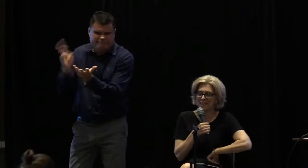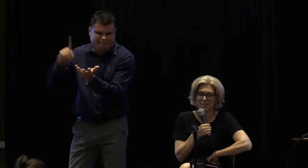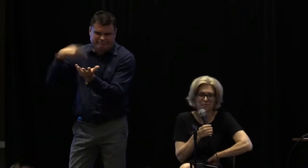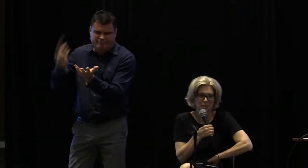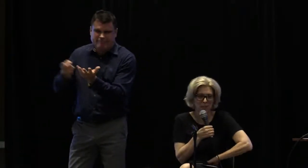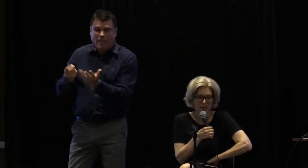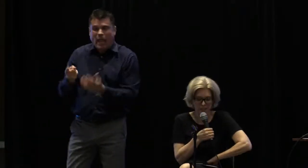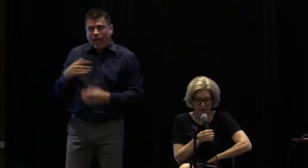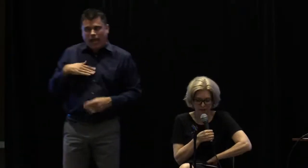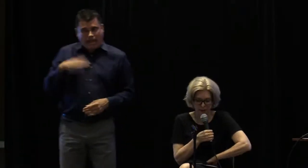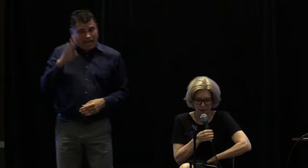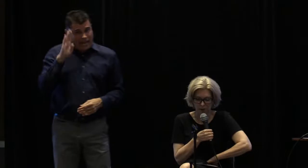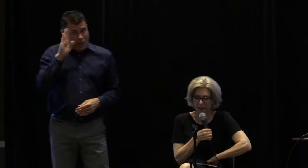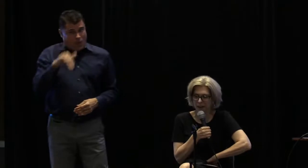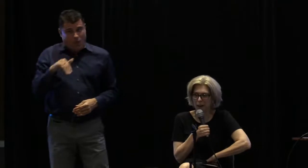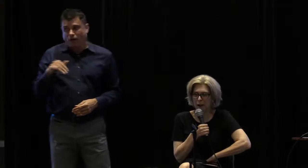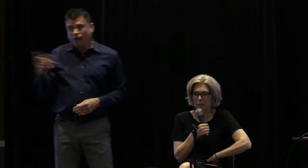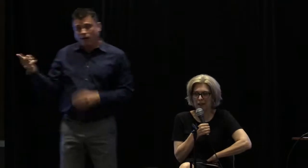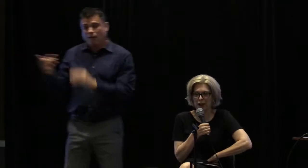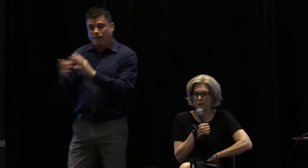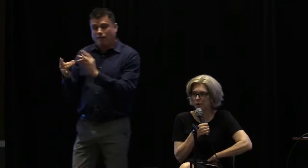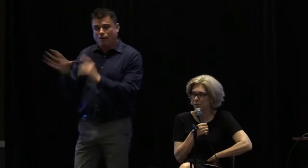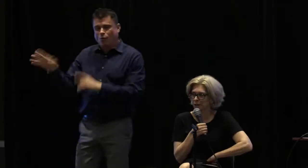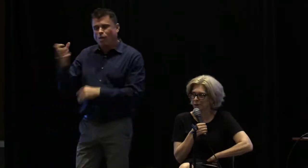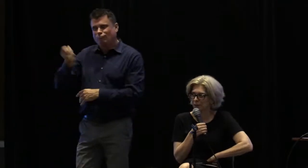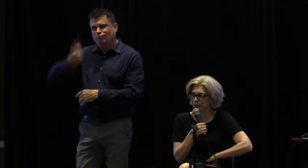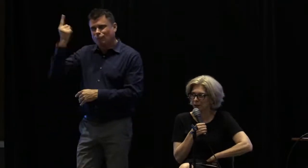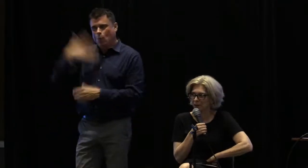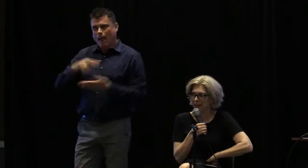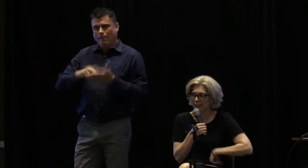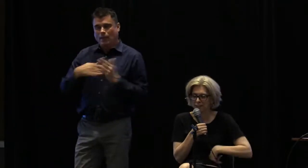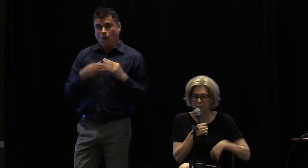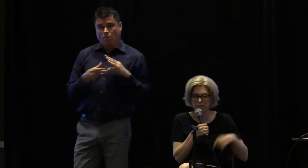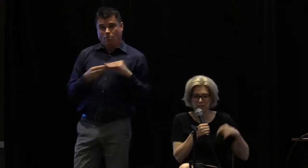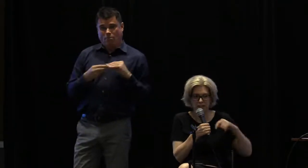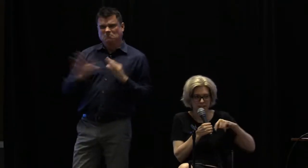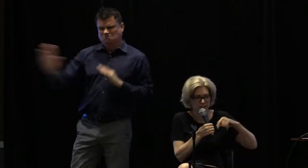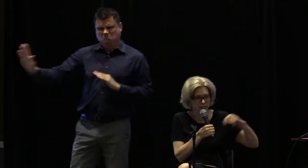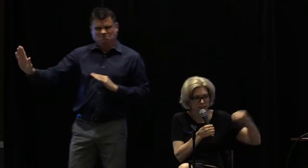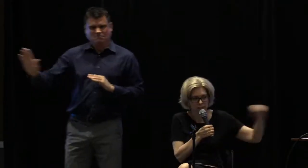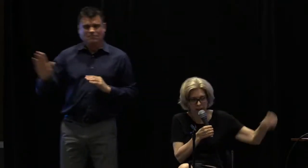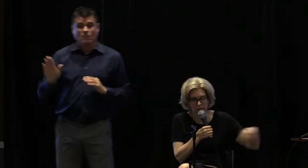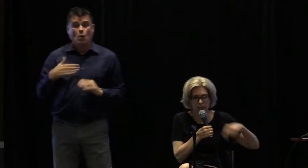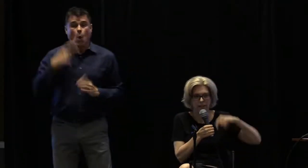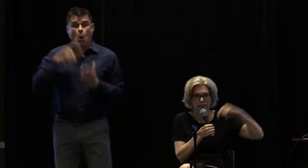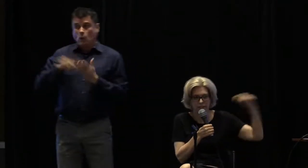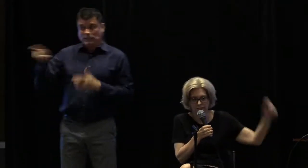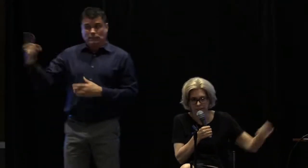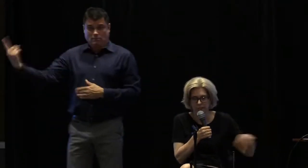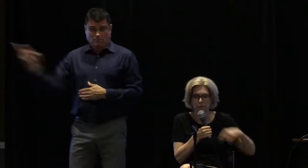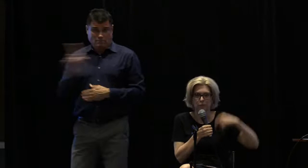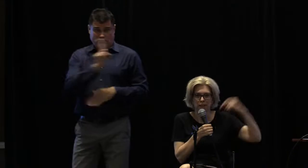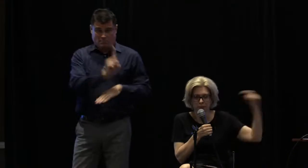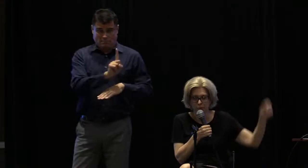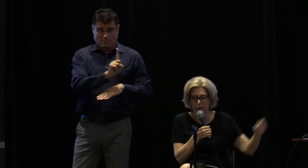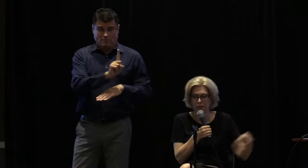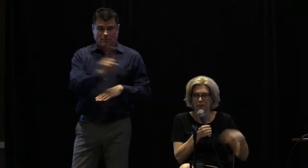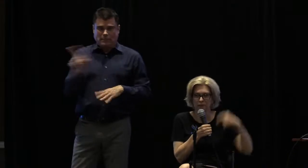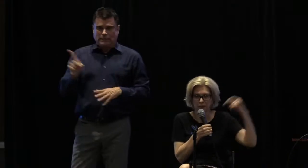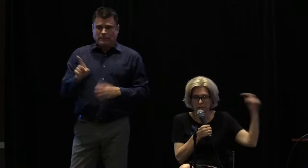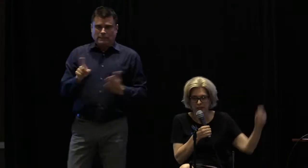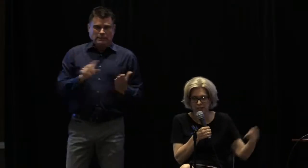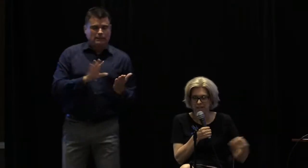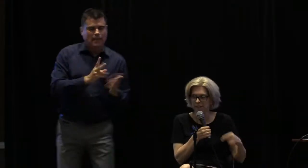take this for what it's meant for, but I noticed when he was up here and he had his speech and he's carefully reading through